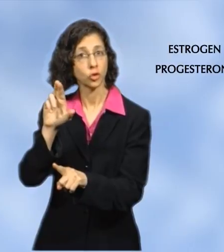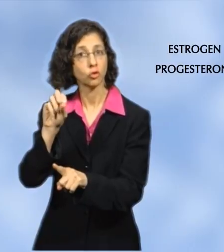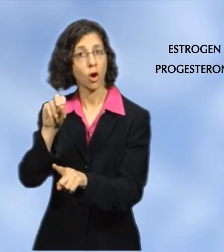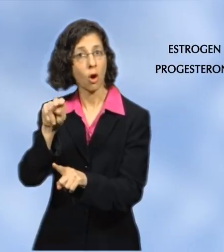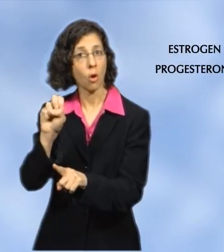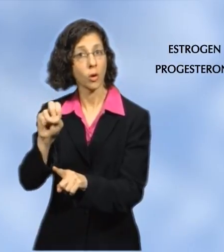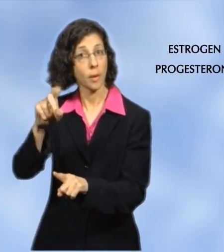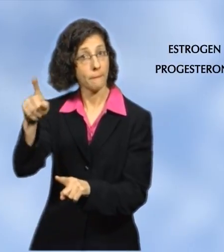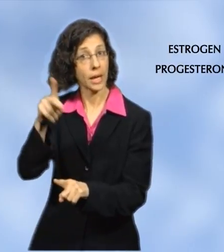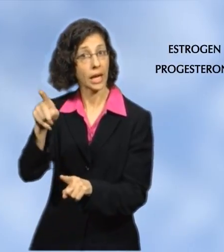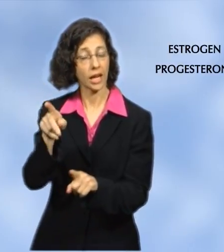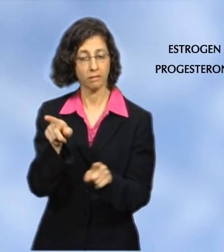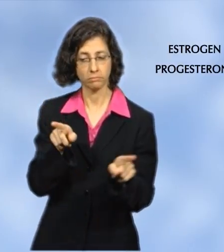progesterone.